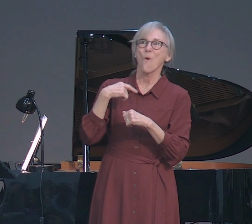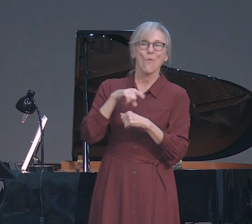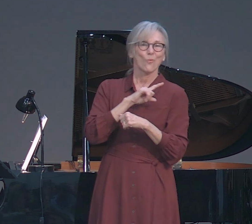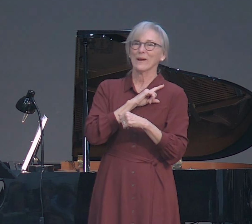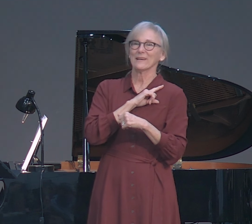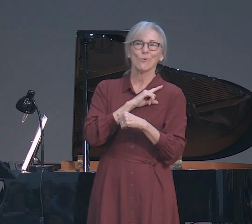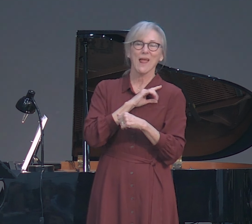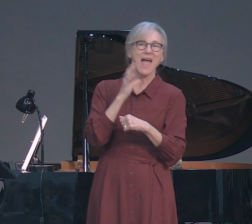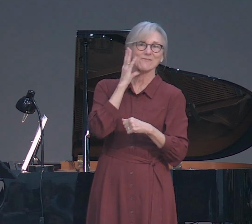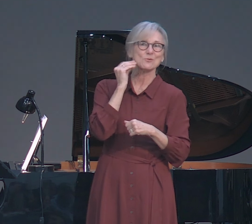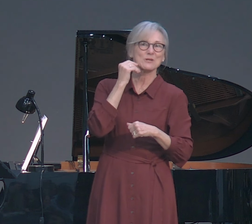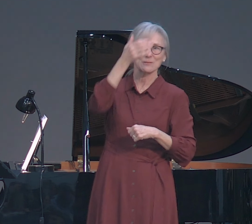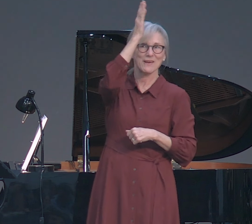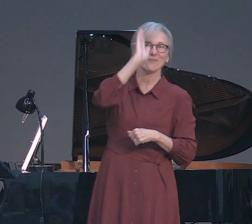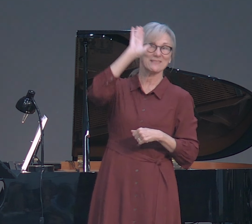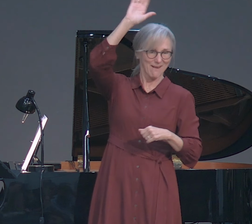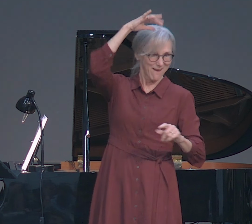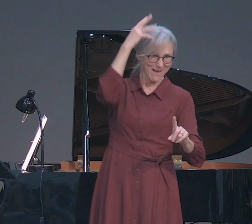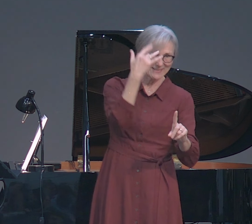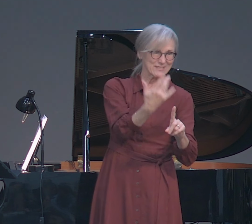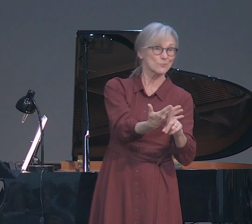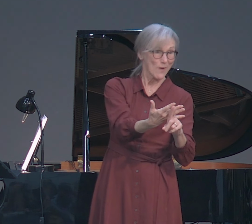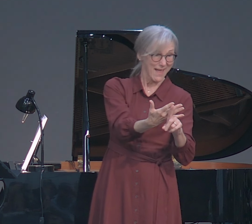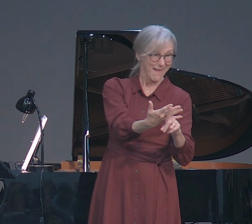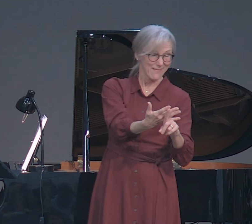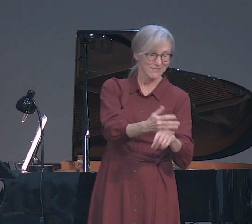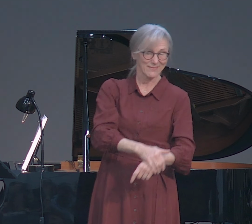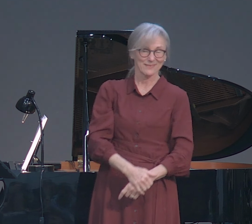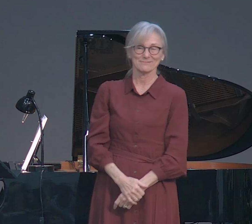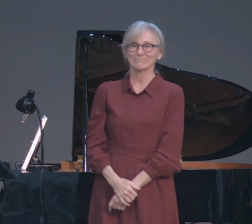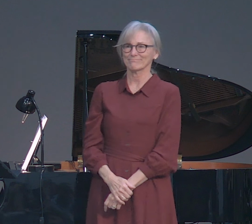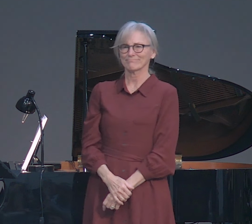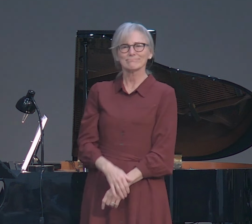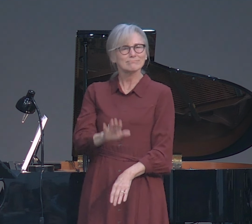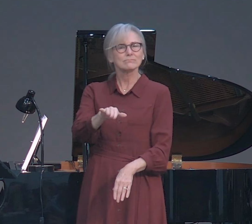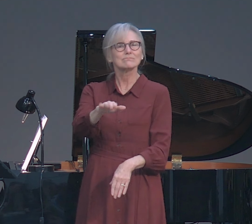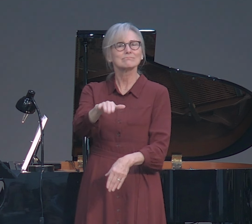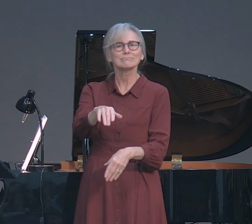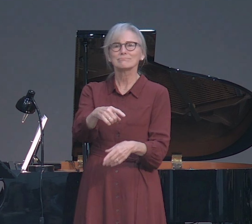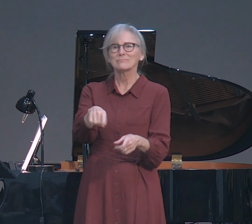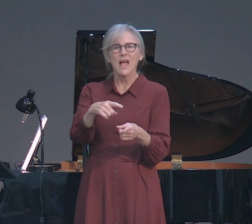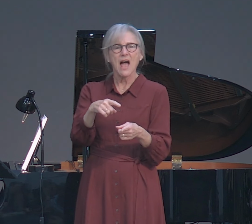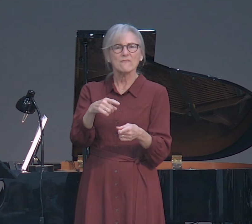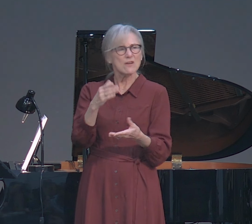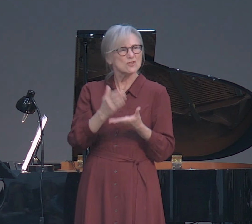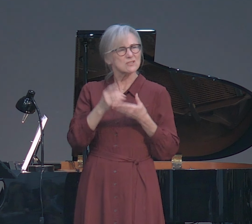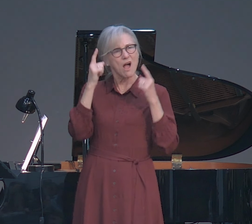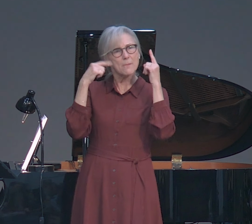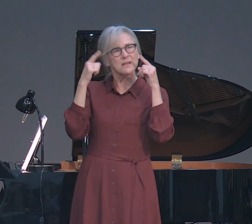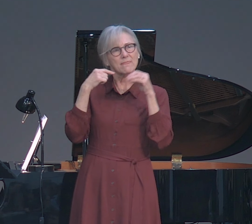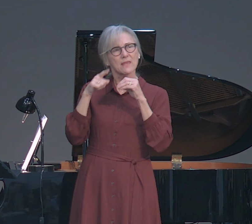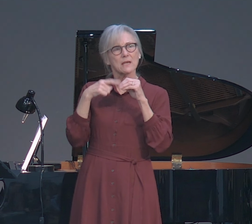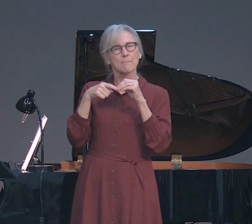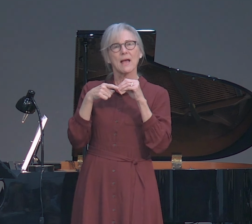him from the wrath of God. Have you ever stopped to think about that